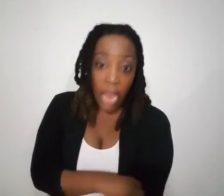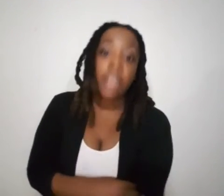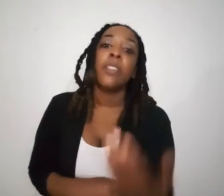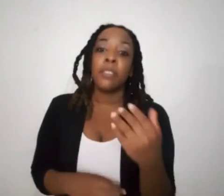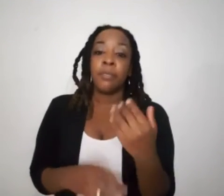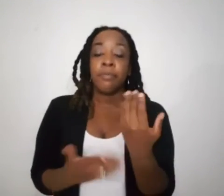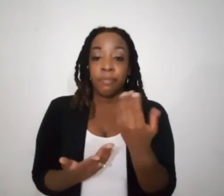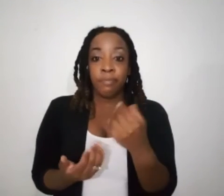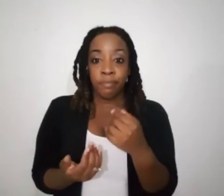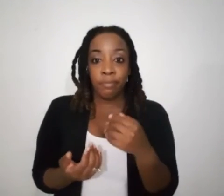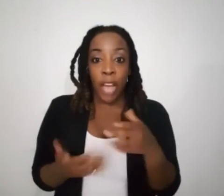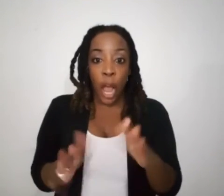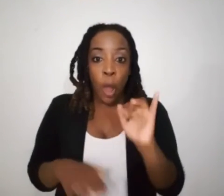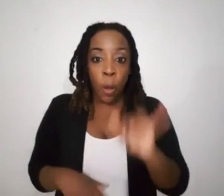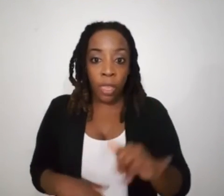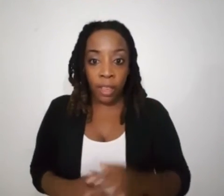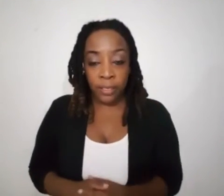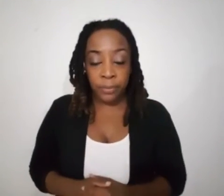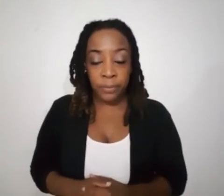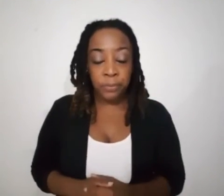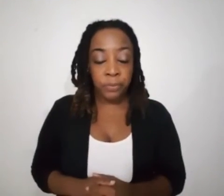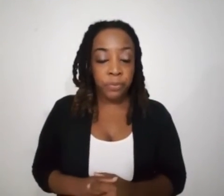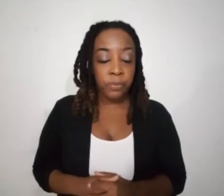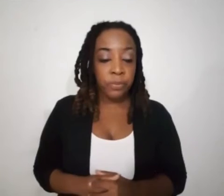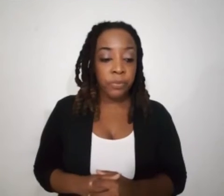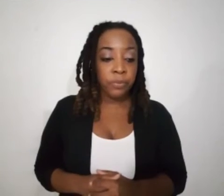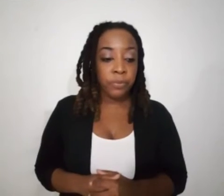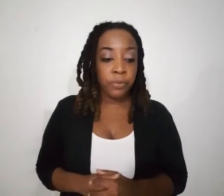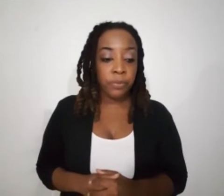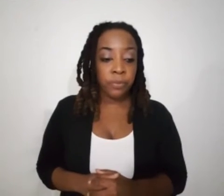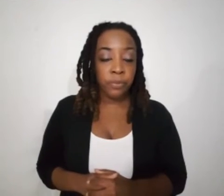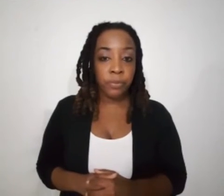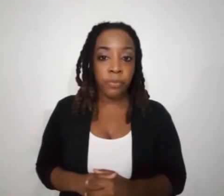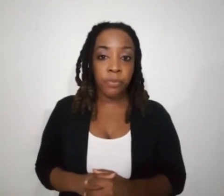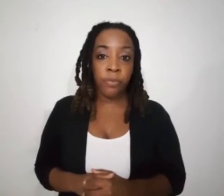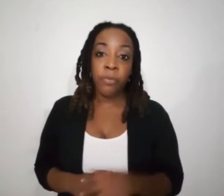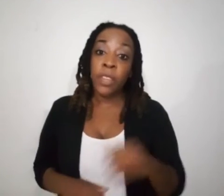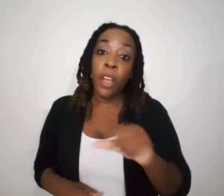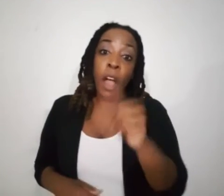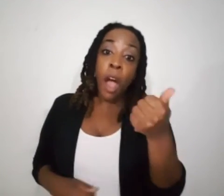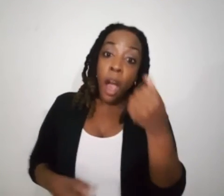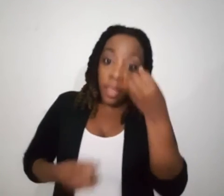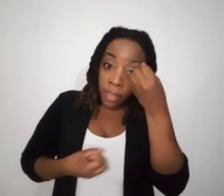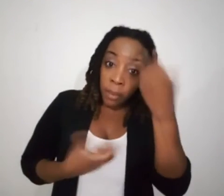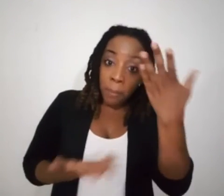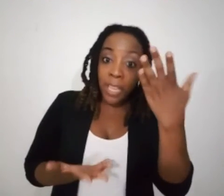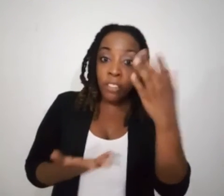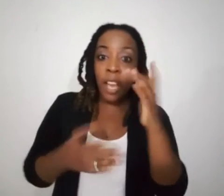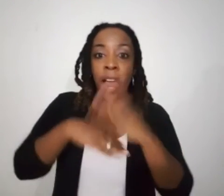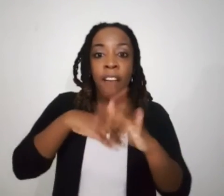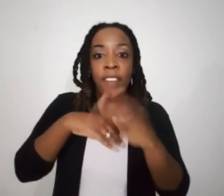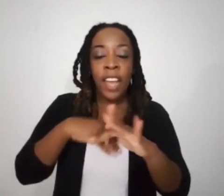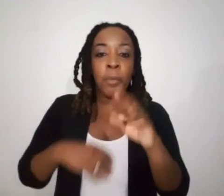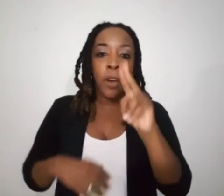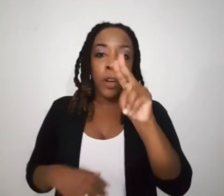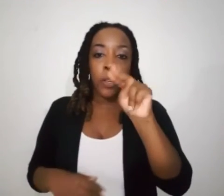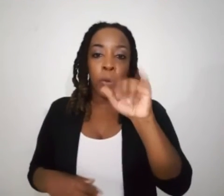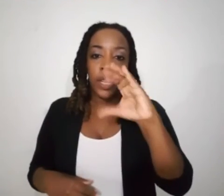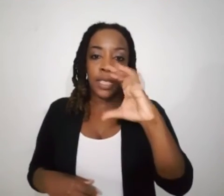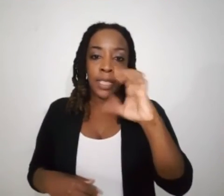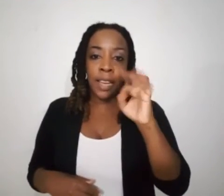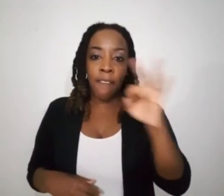Again, let me tell you about the other information that's available on UNICEF's website at the website